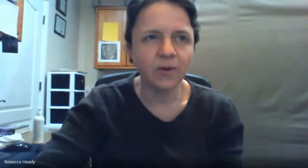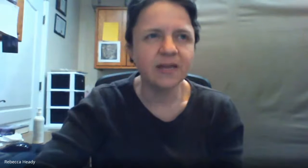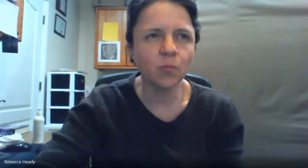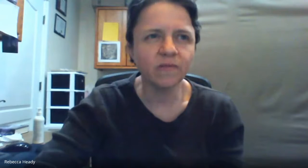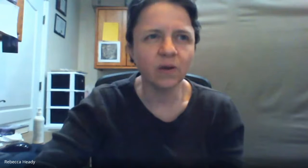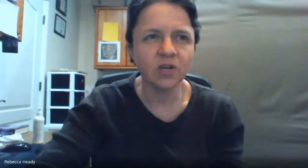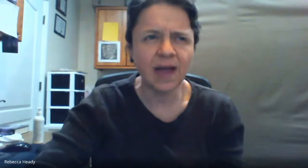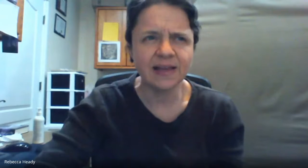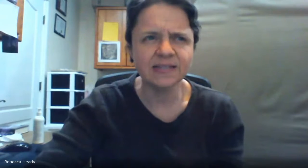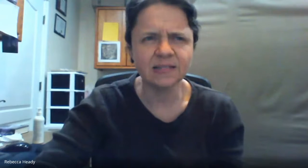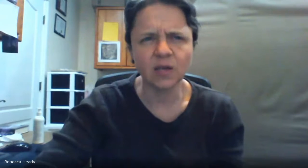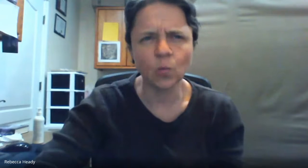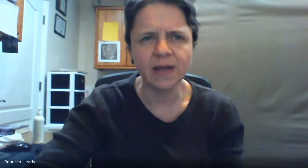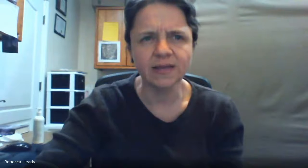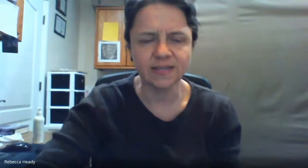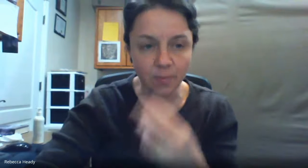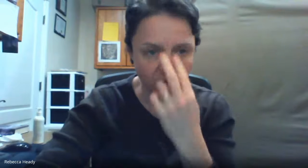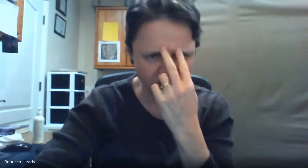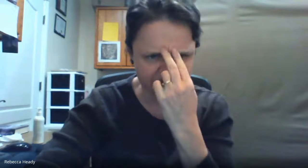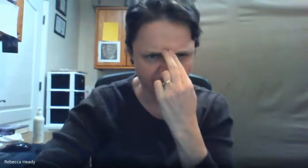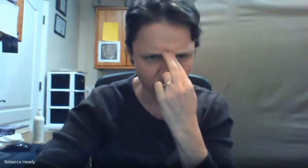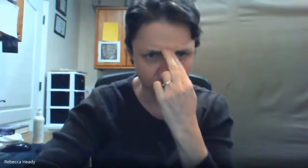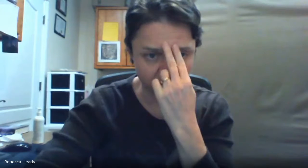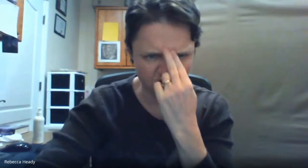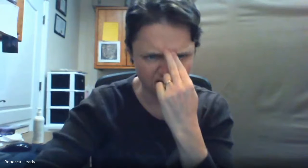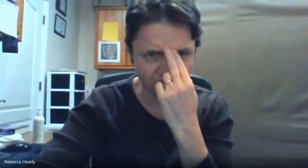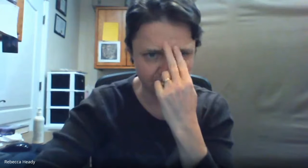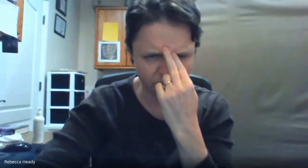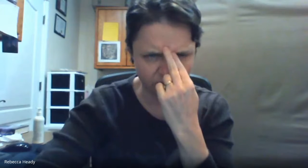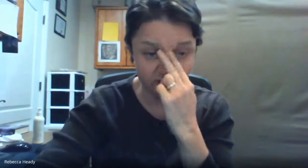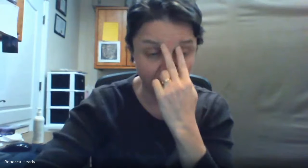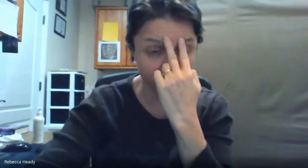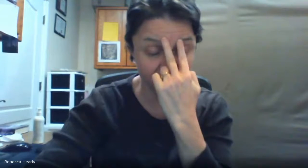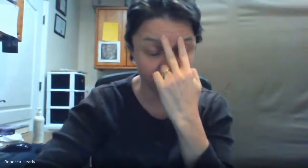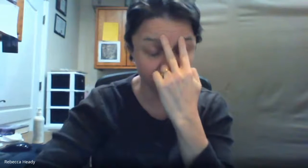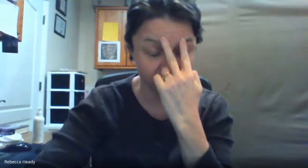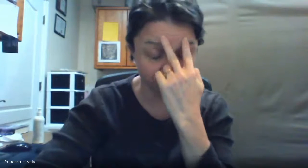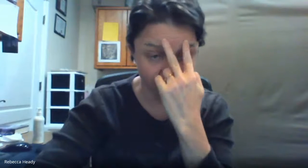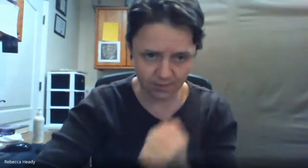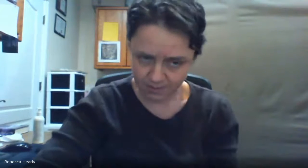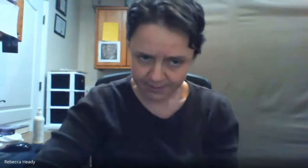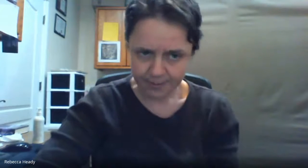So he's more of a, when you ask, he's asking what his eyebrows are down, scrunched down versus up.